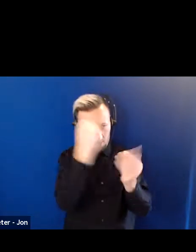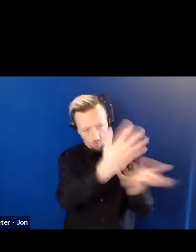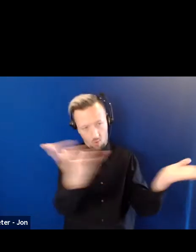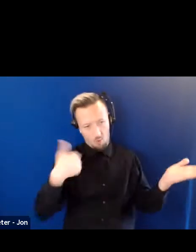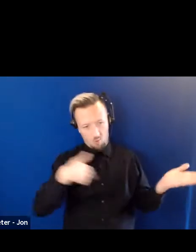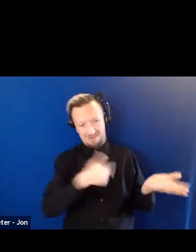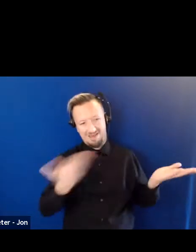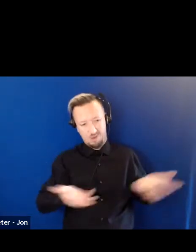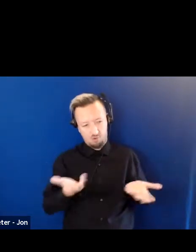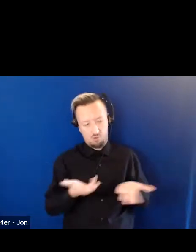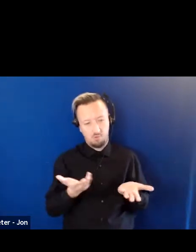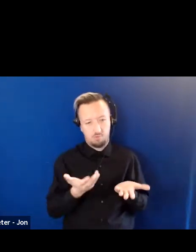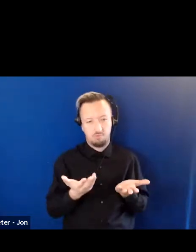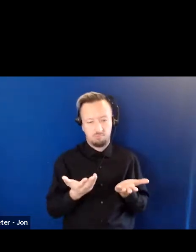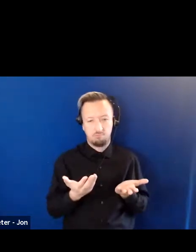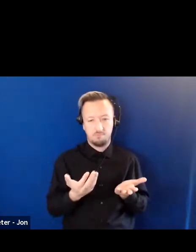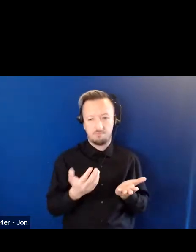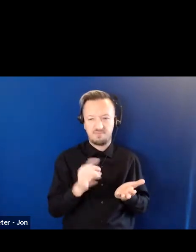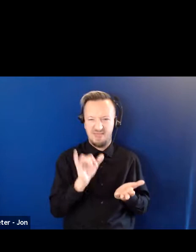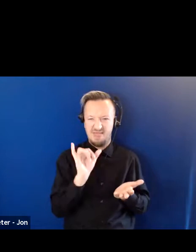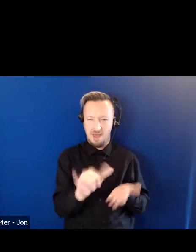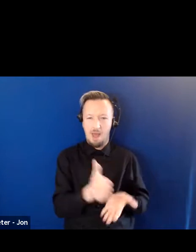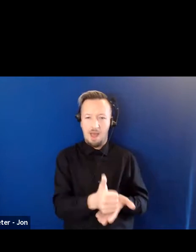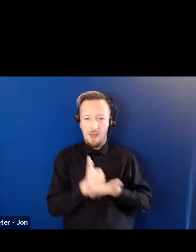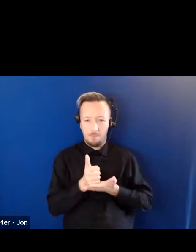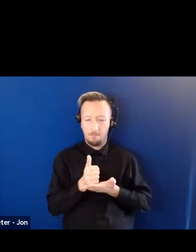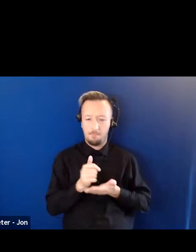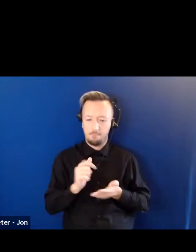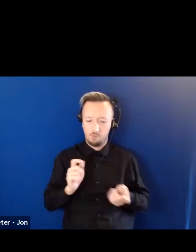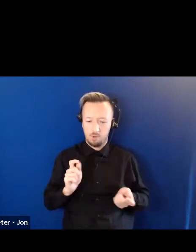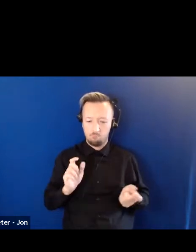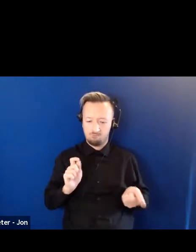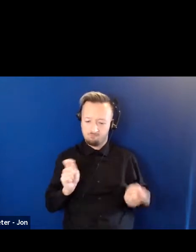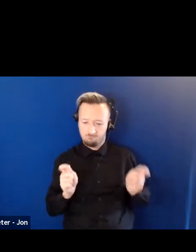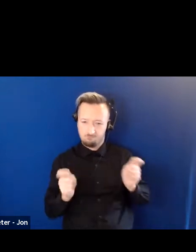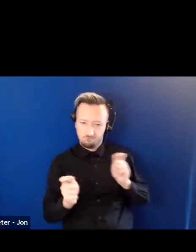been able to kind of rebrand. We're starting to have